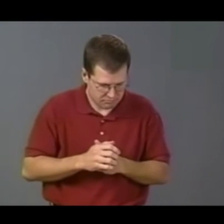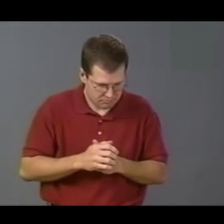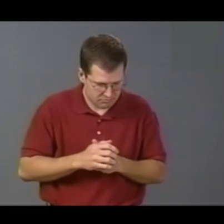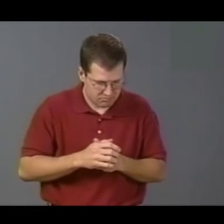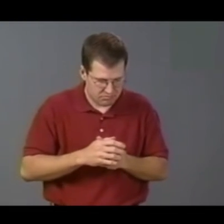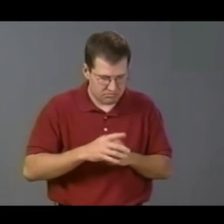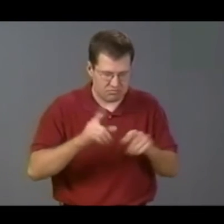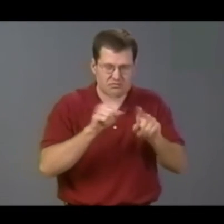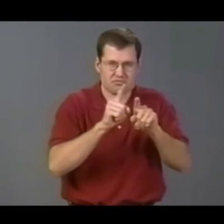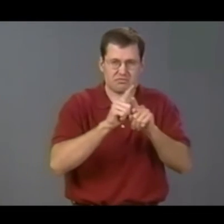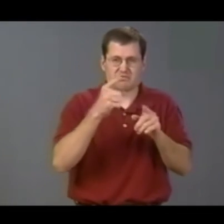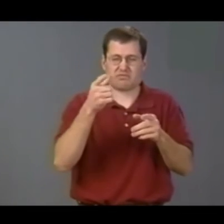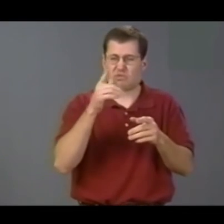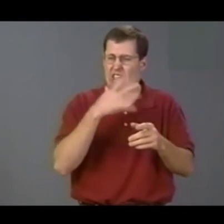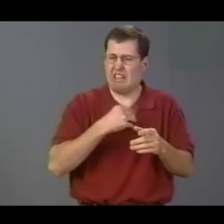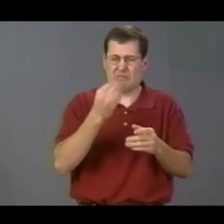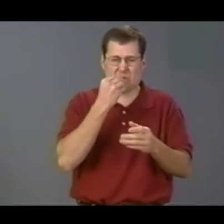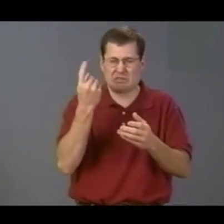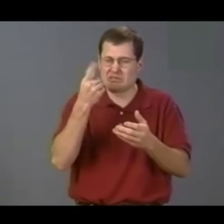right?